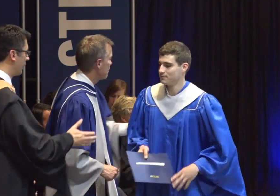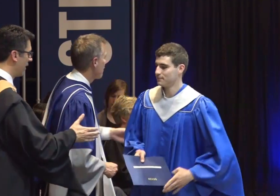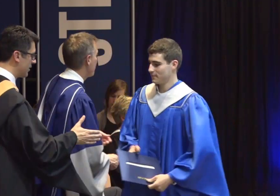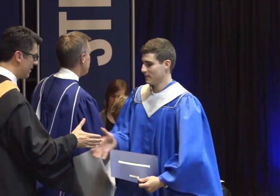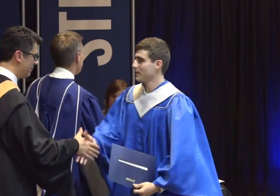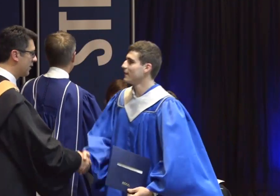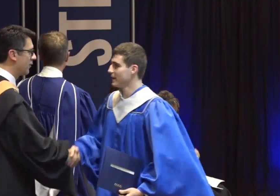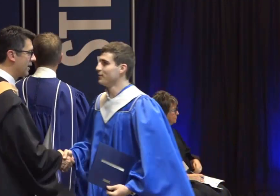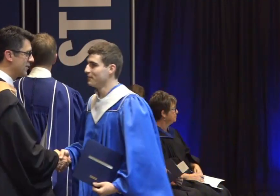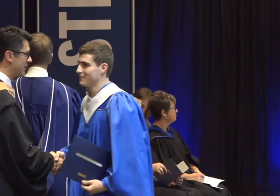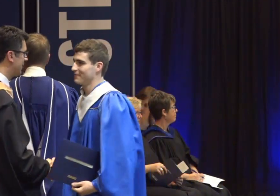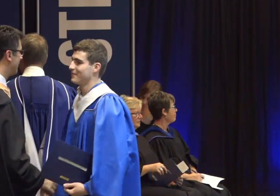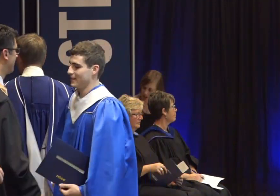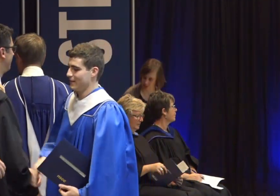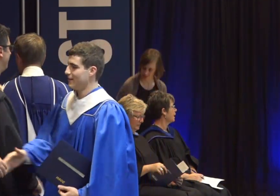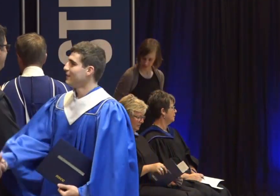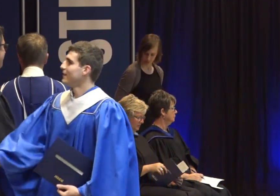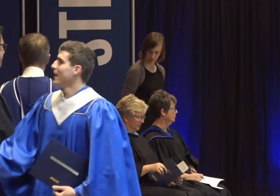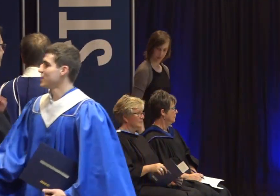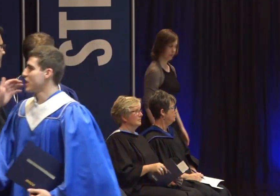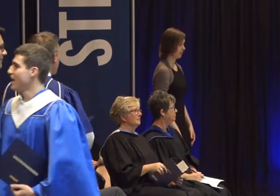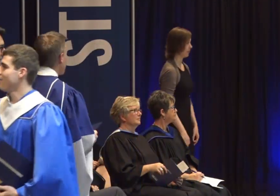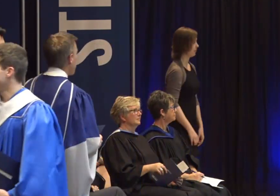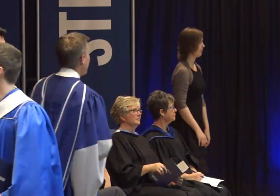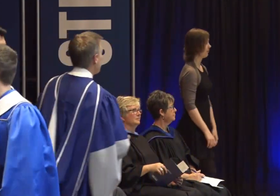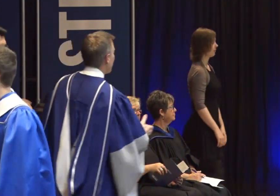Morgan Zwicker.